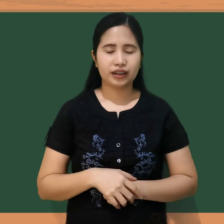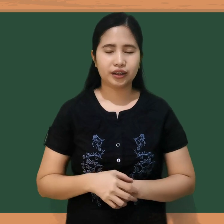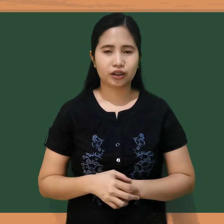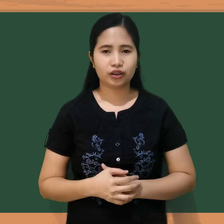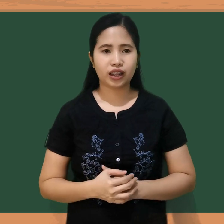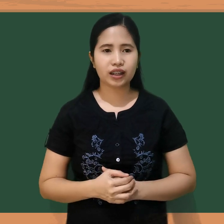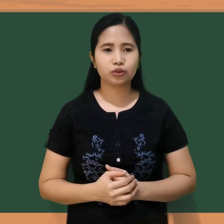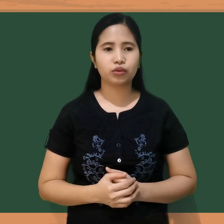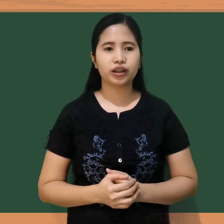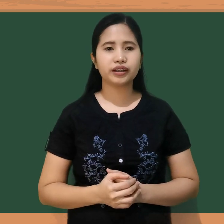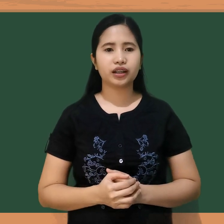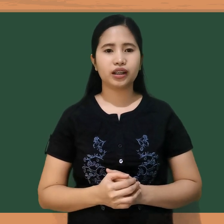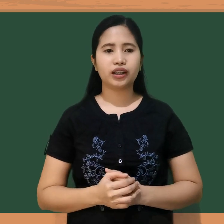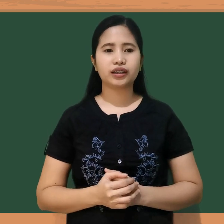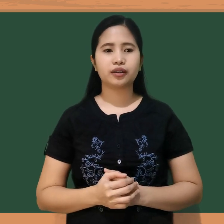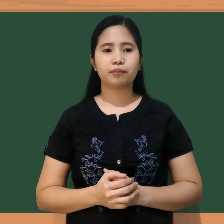Ayan. So, next word is